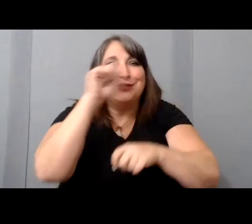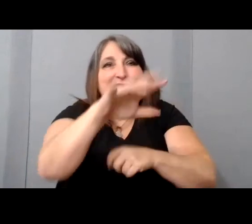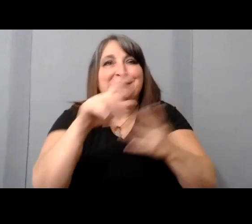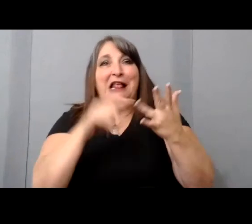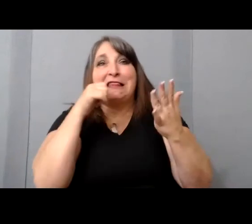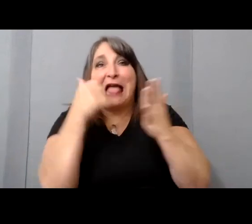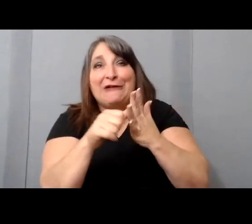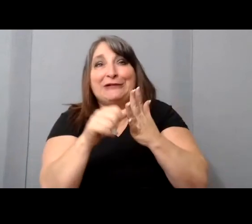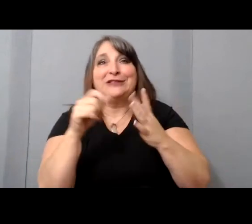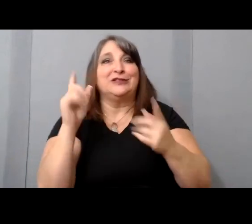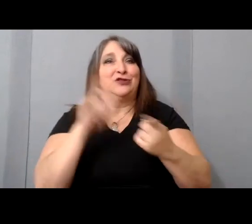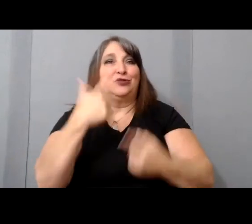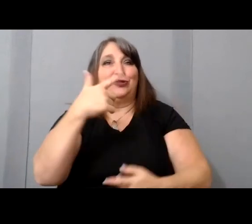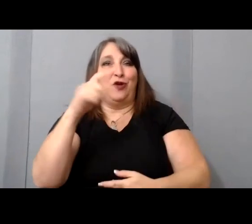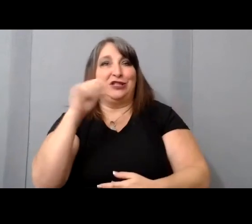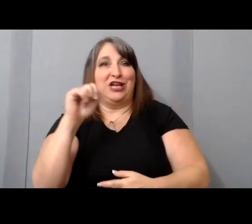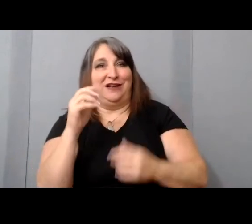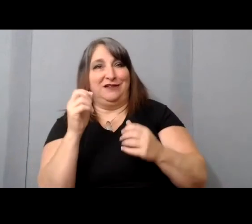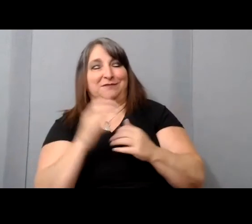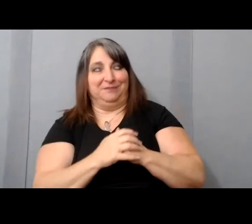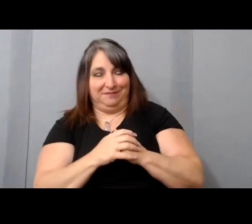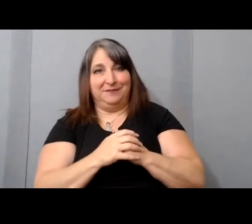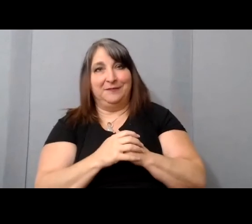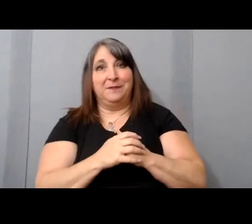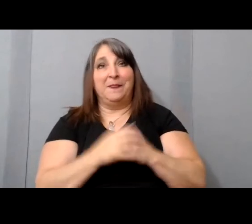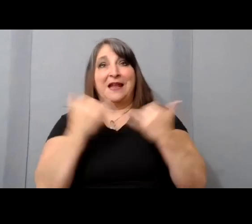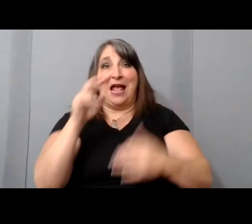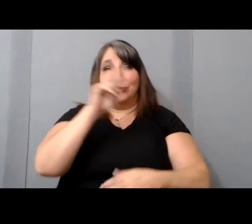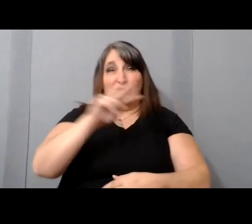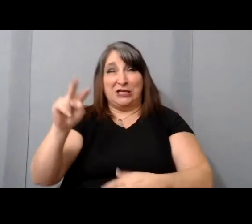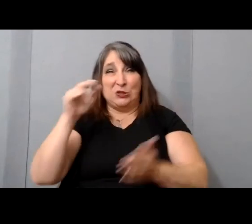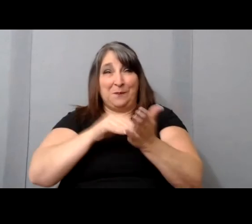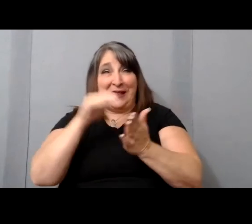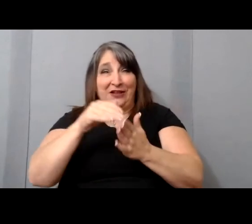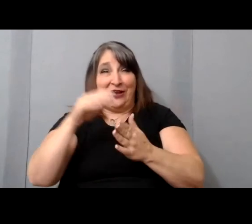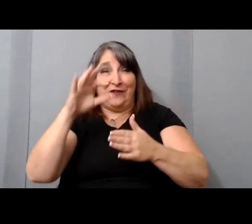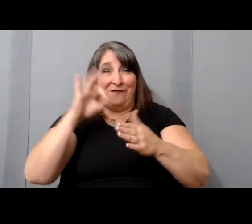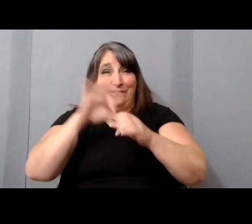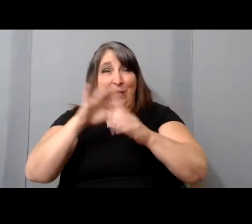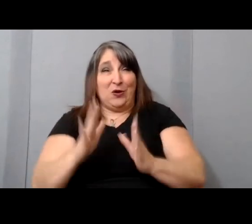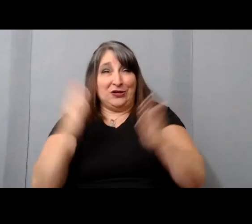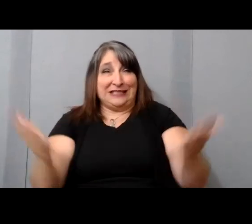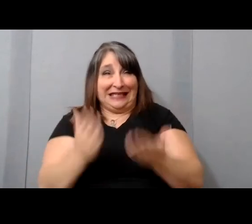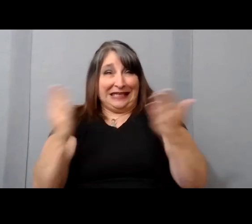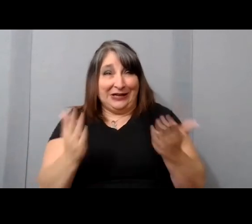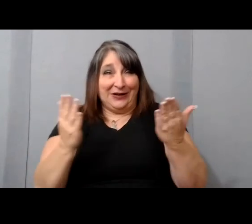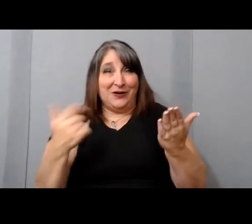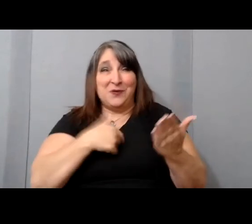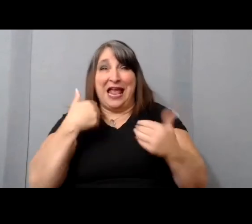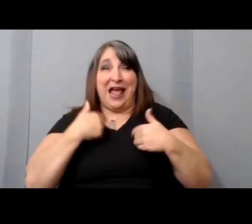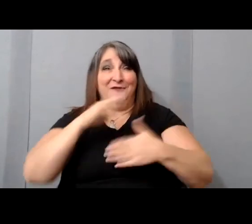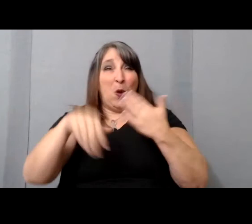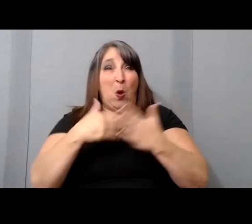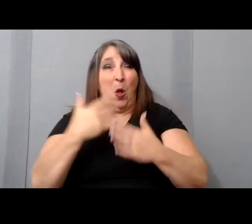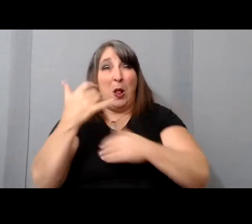into Georgia. Now, there's 22 million voters here. We had the whole country that we could call into